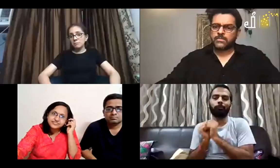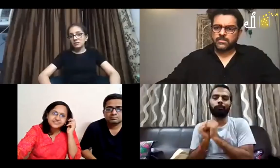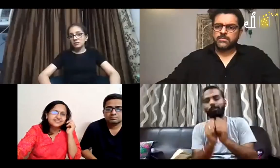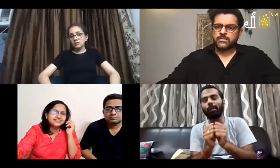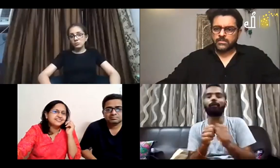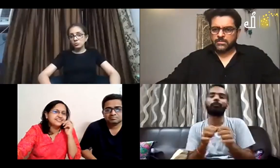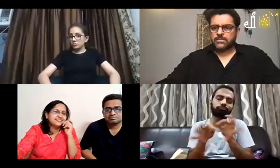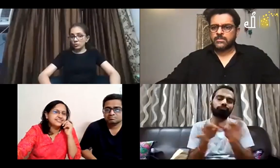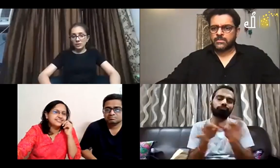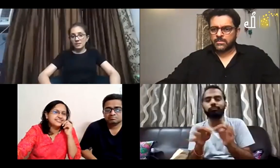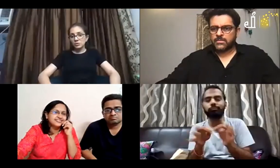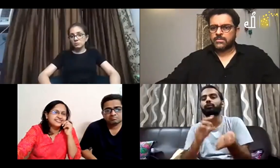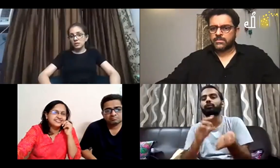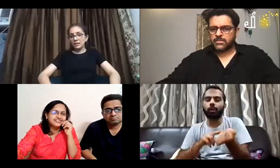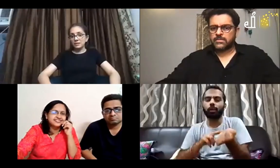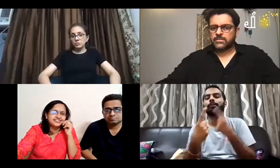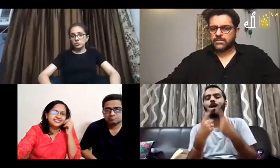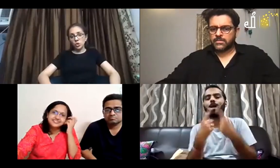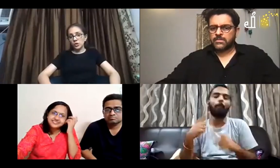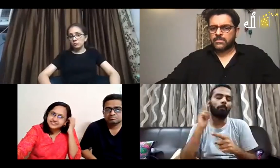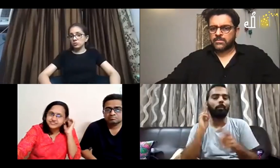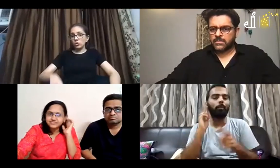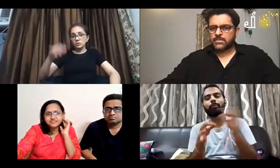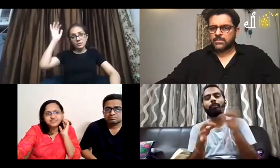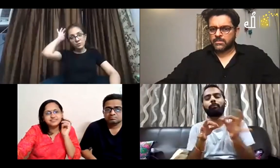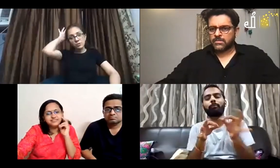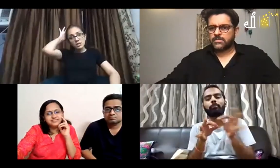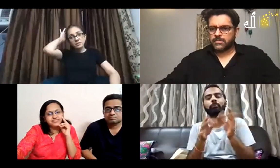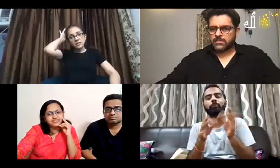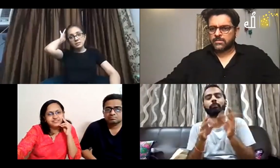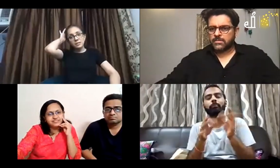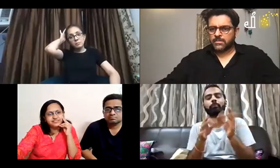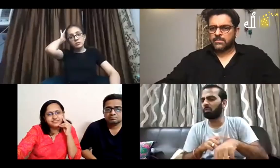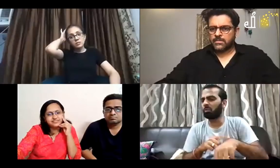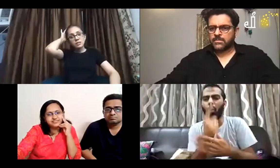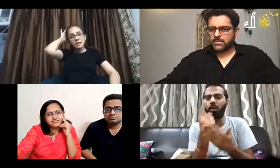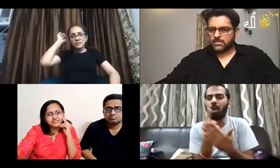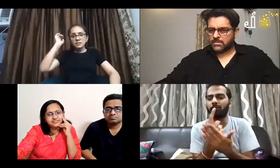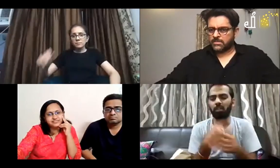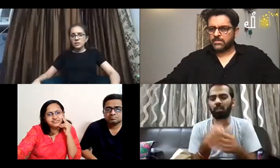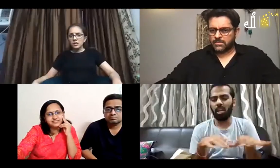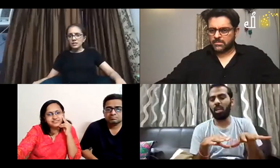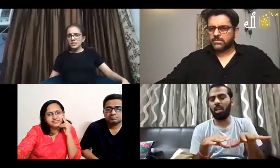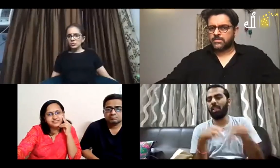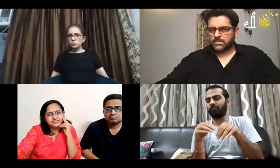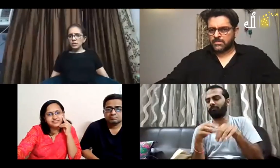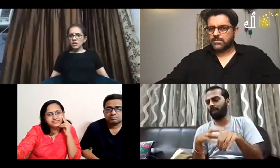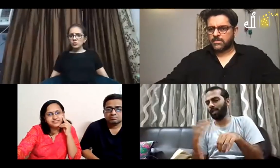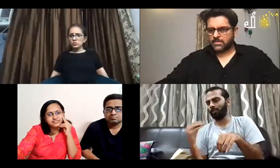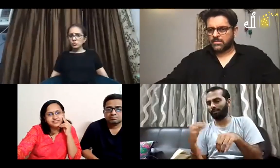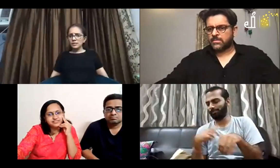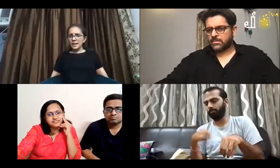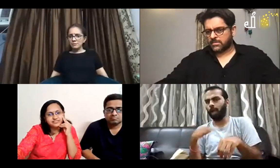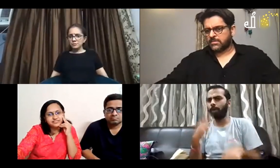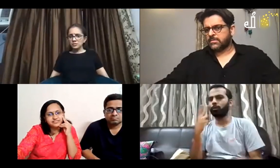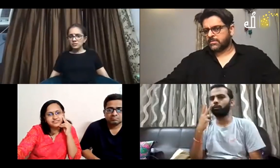my mother also went there with me, and we were just talking with the doctor and discussing about it. And I think it was 1 hour or